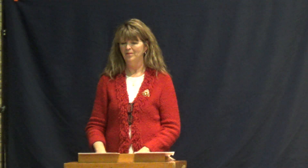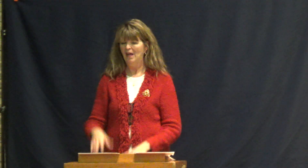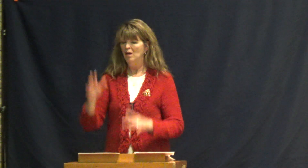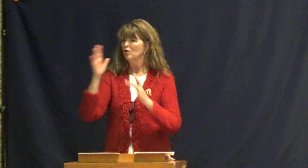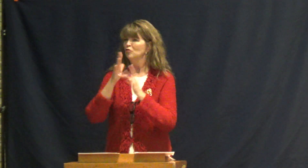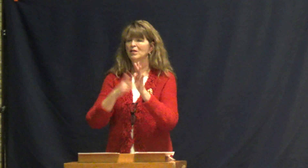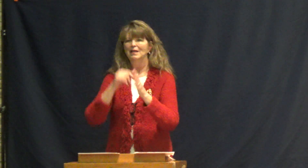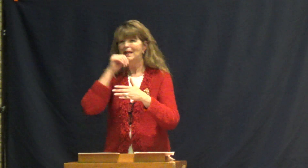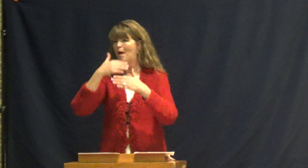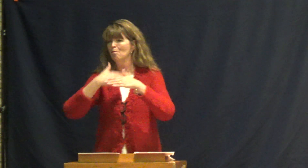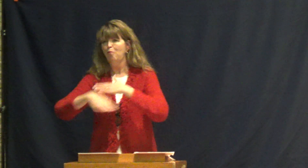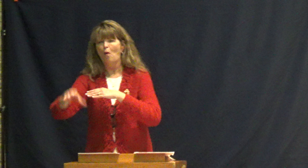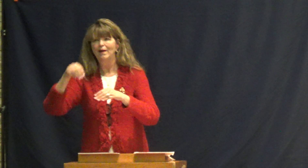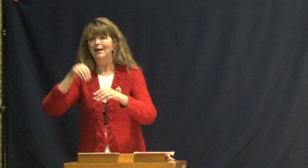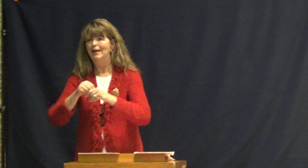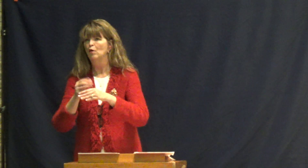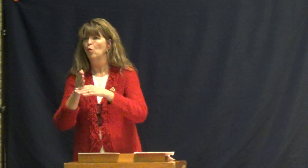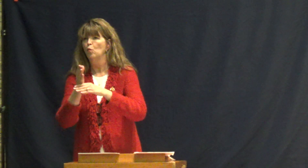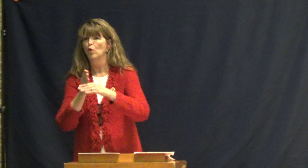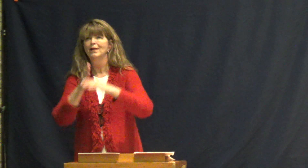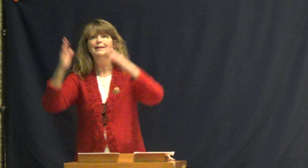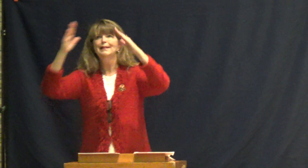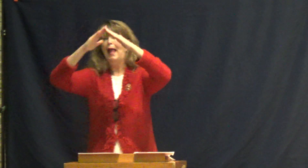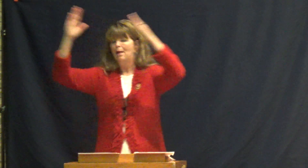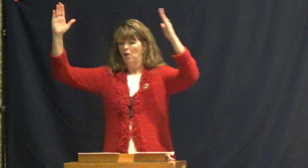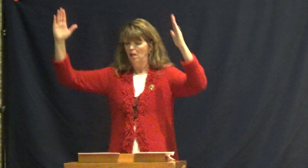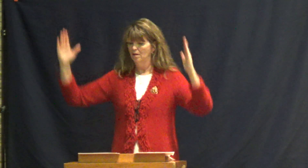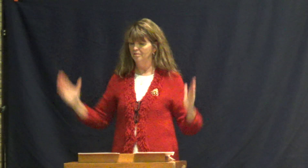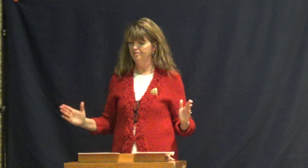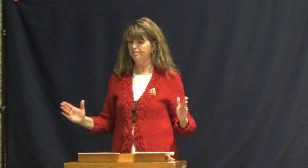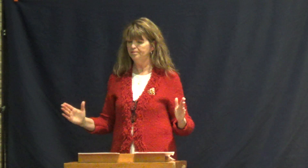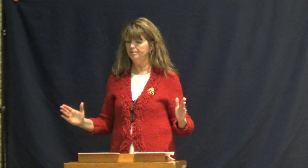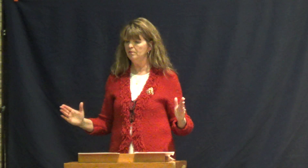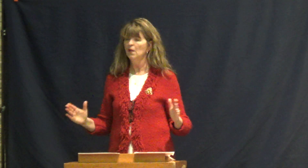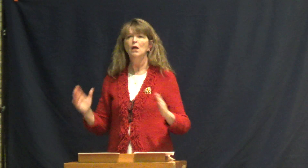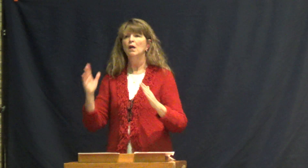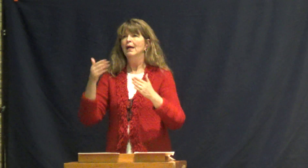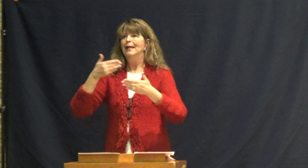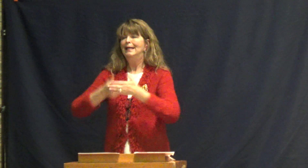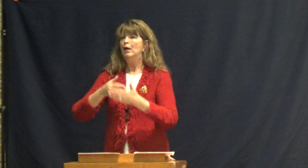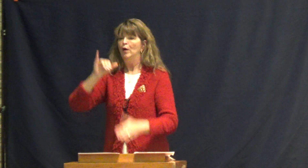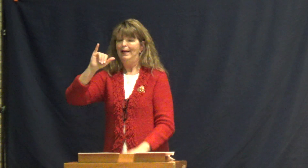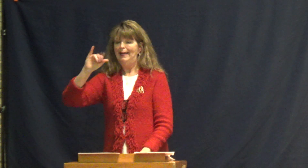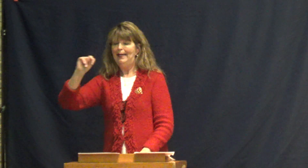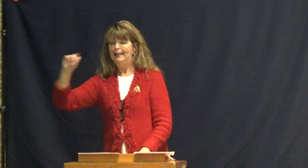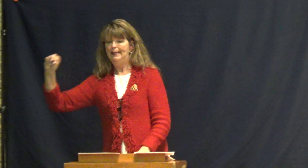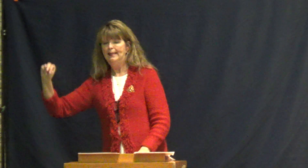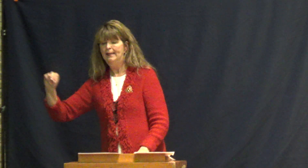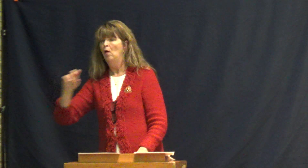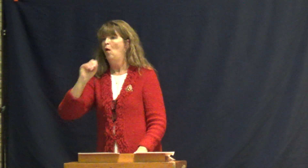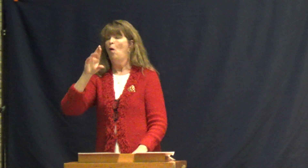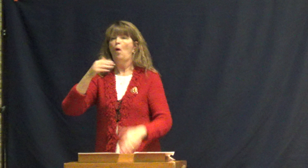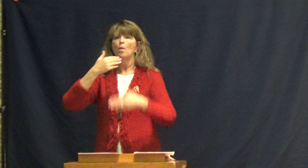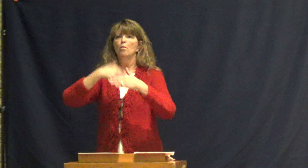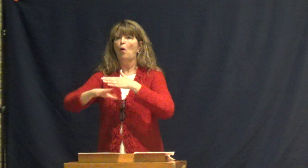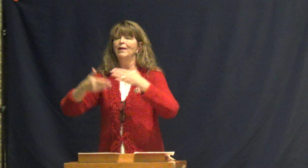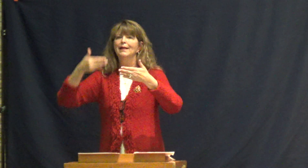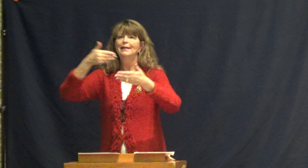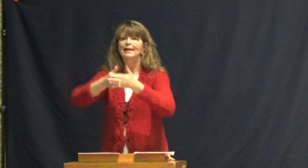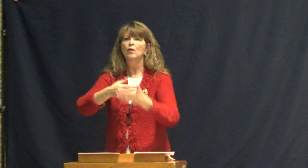within the area of Bethlehem. So Jesus wasn't born in a wooden stable near an